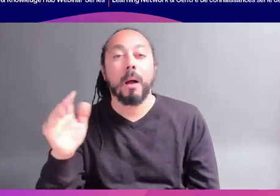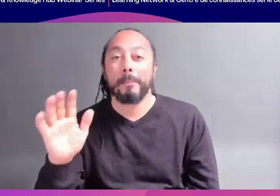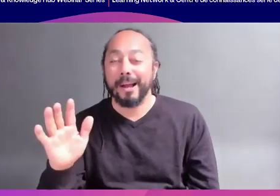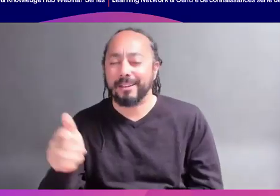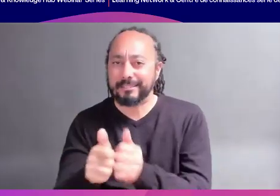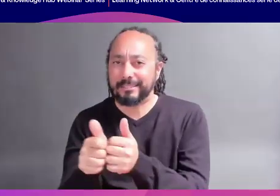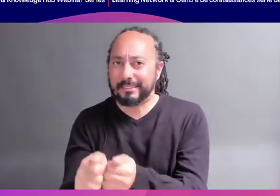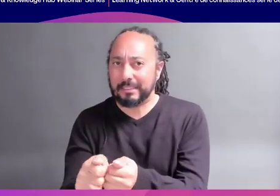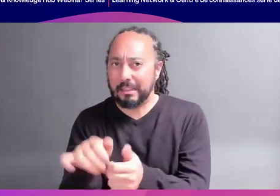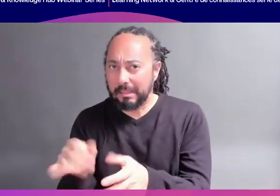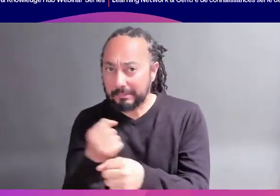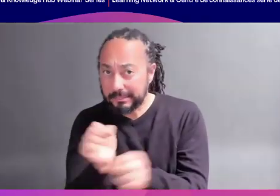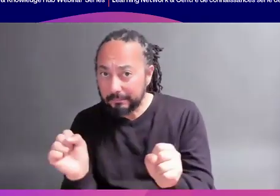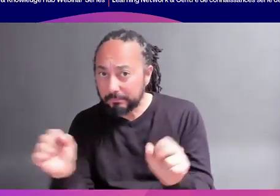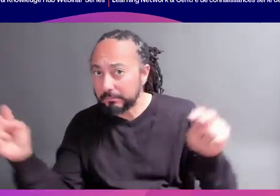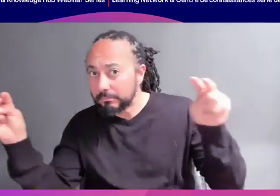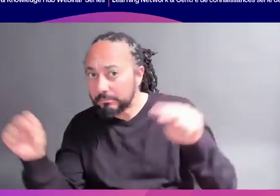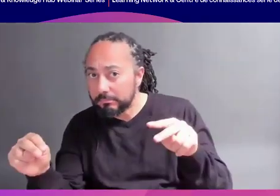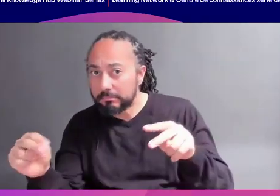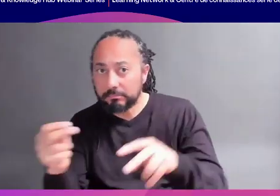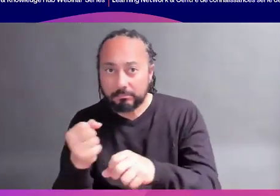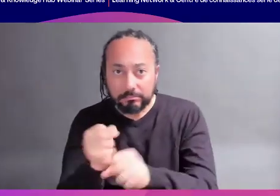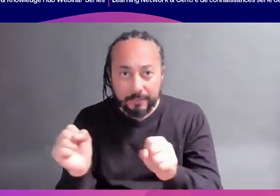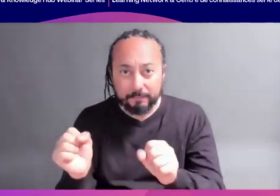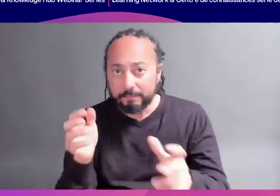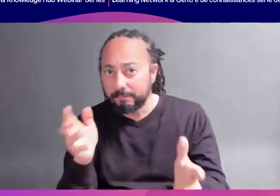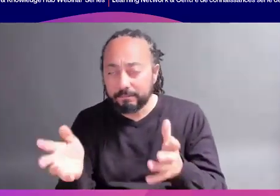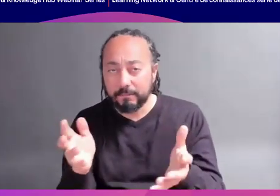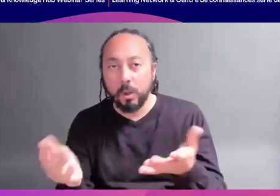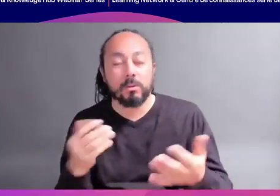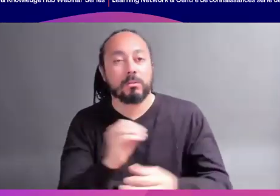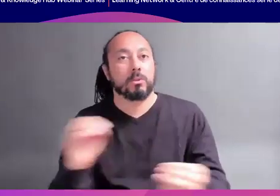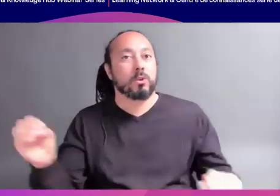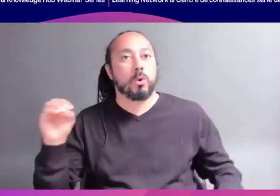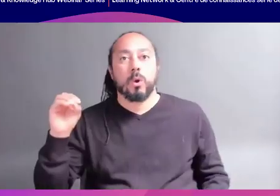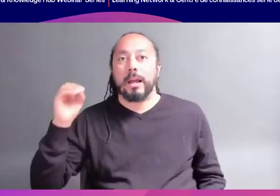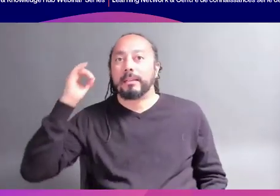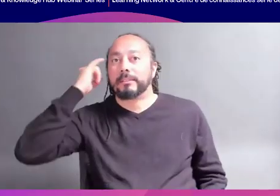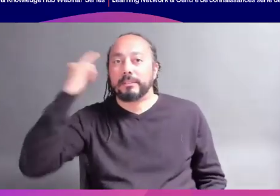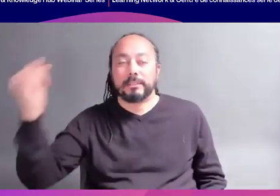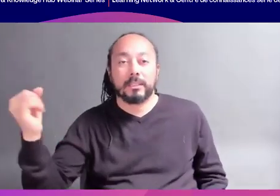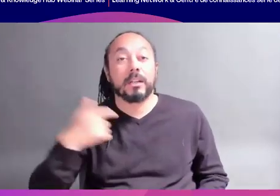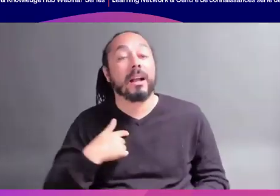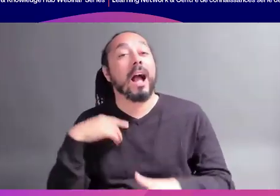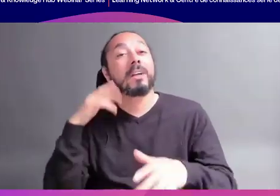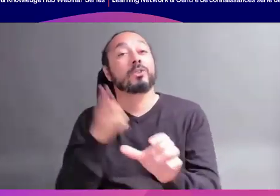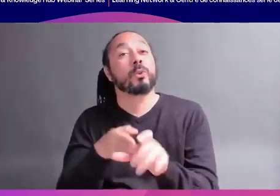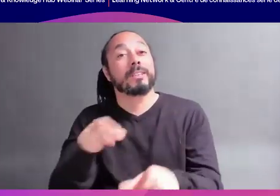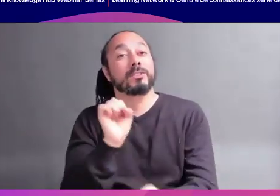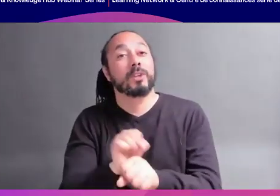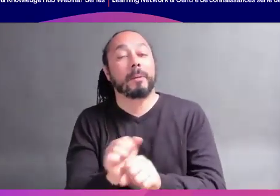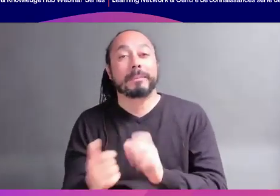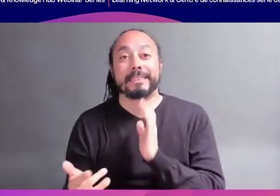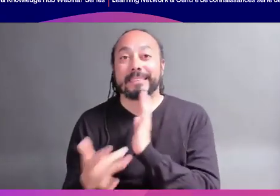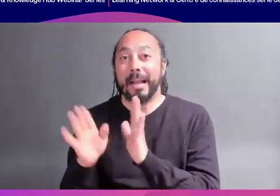texting, how secure is texting, right? And we had no clue because like Lana said, I didn't come into this work with a tech background. So we had to